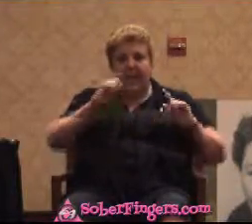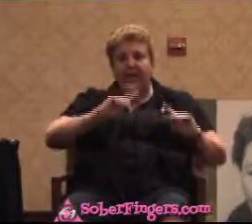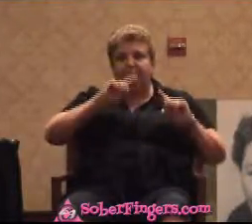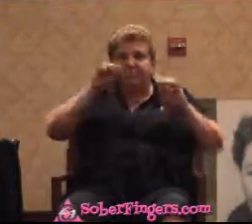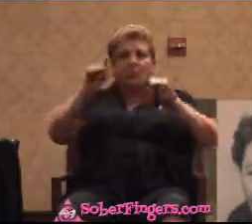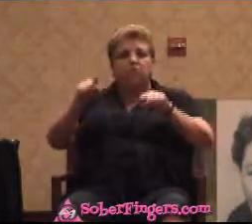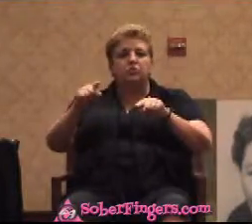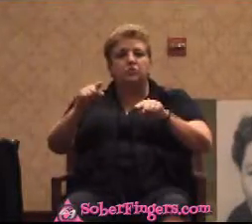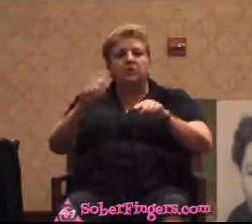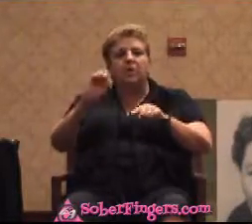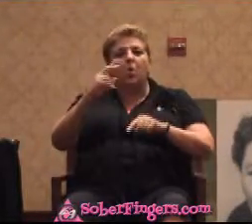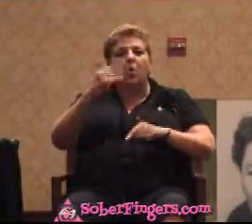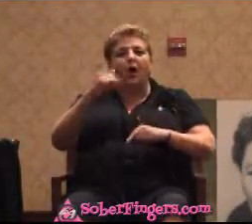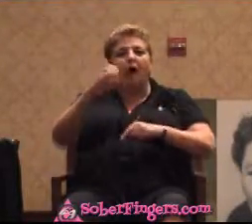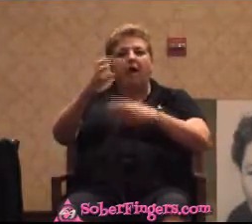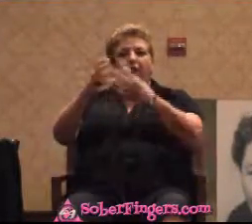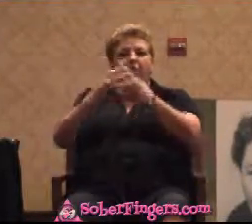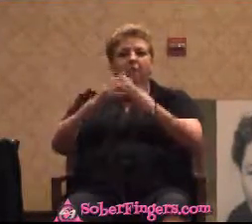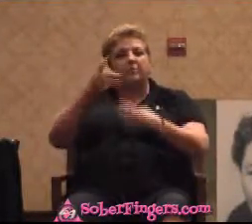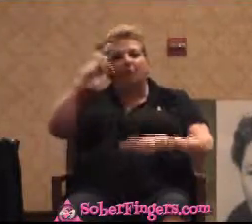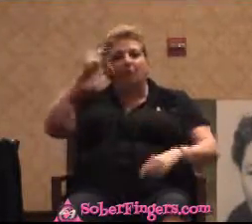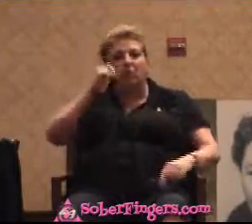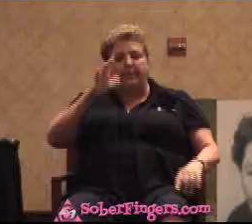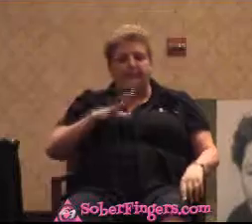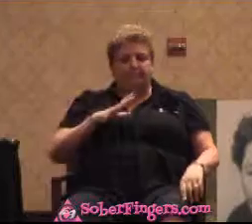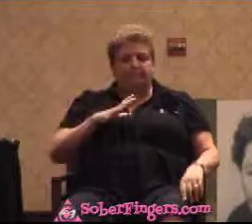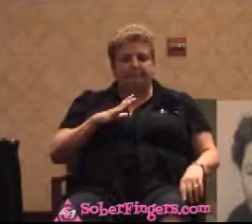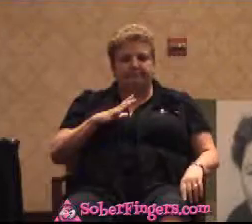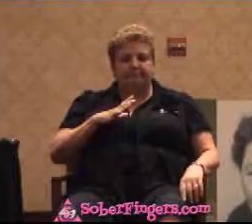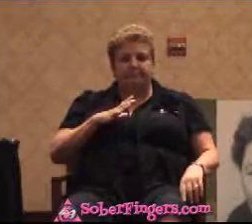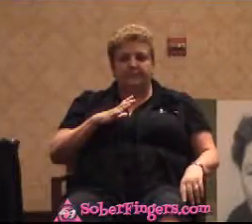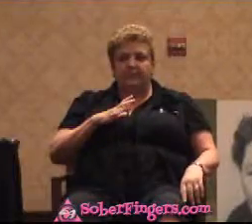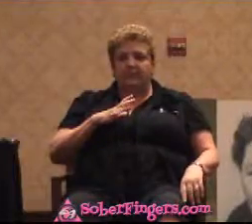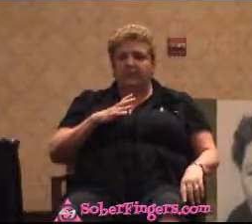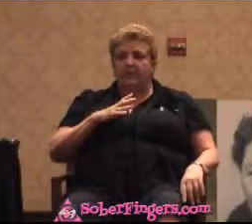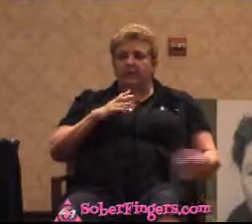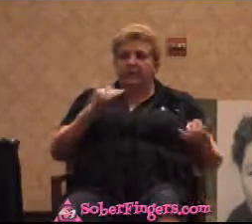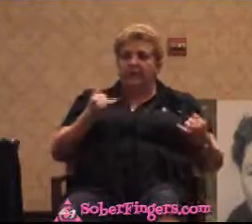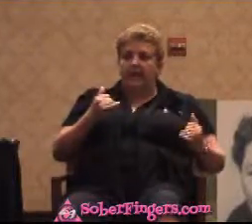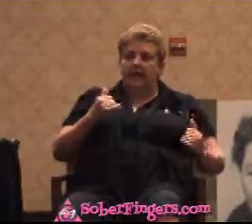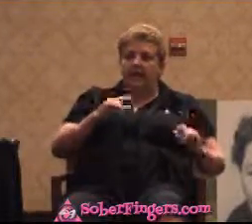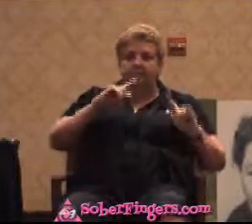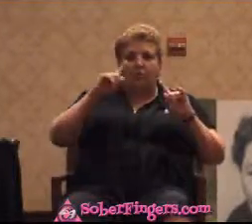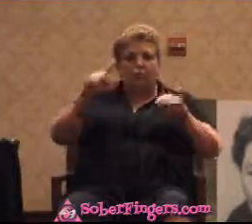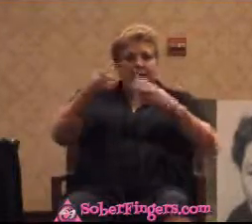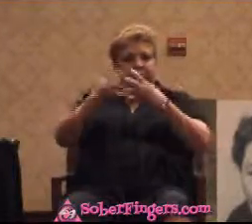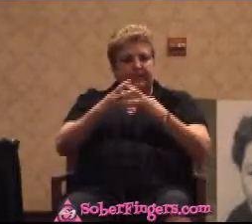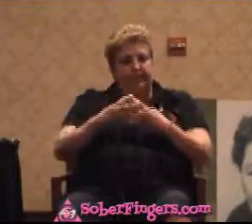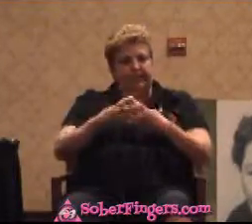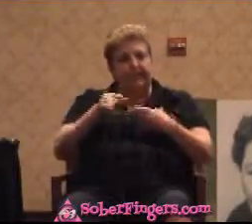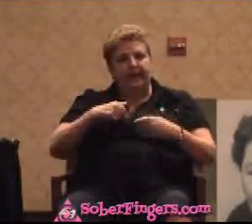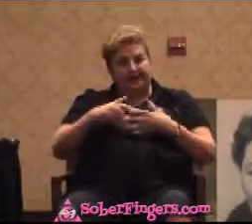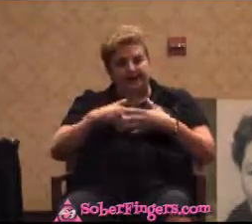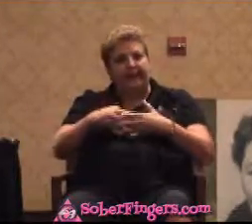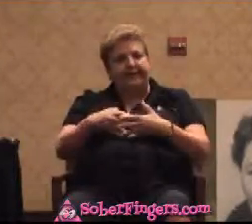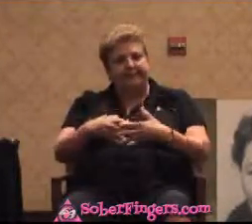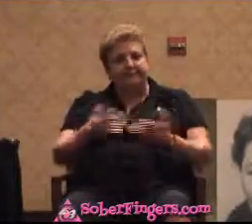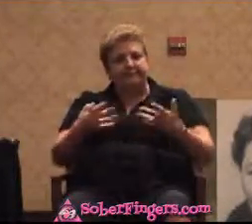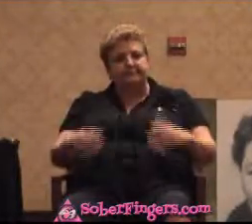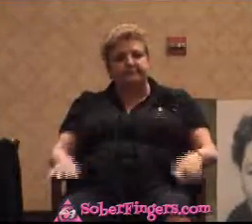Women. So I'm on my way to the Ohio Reformatory for Women, and I'm pregnant. And